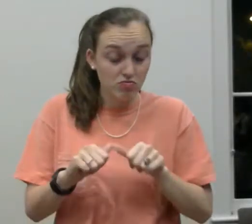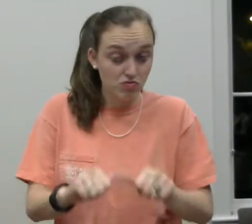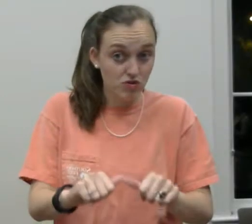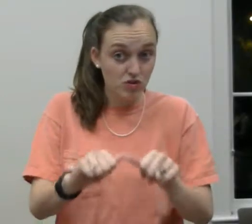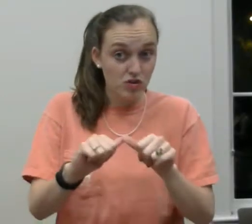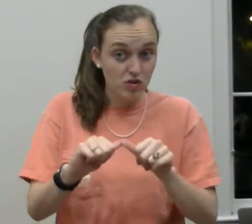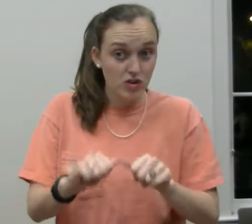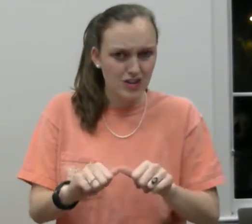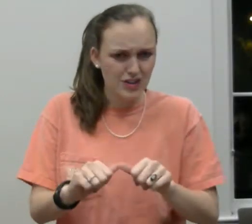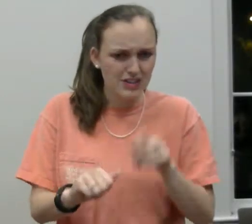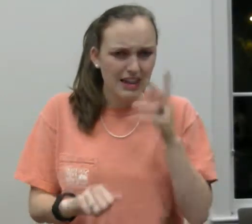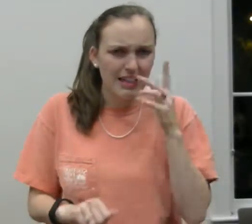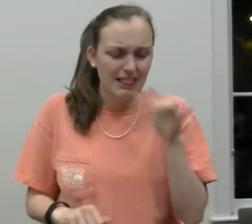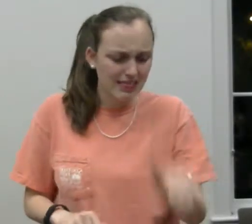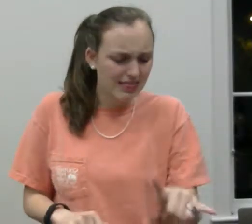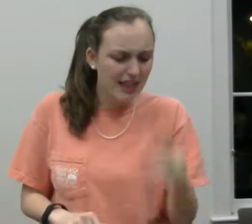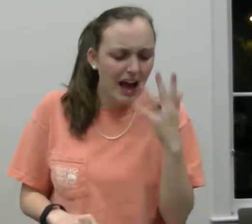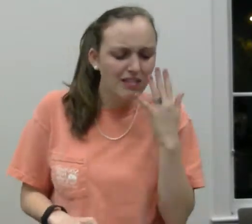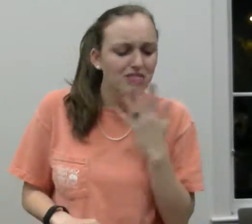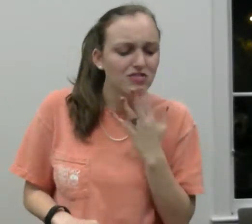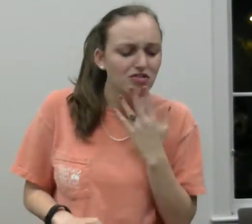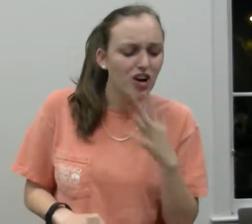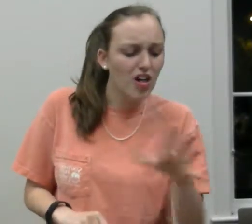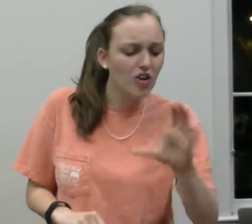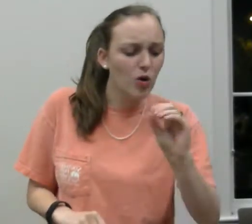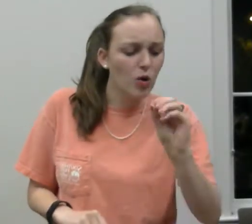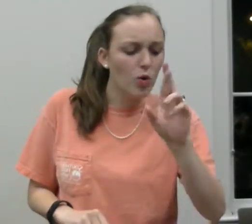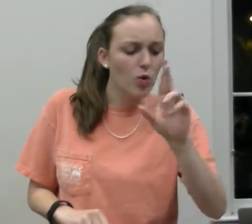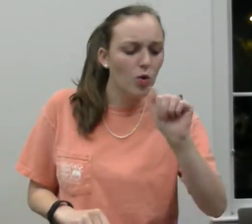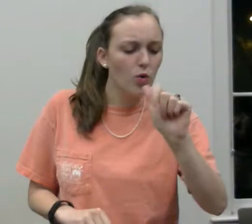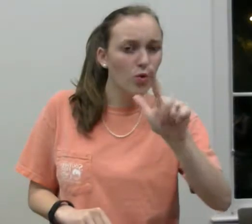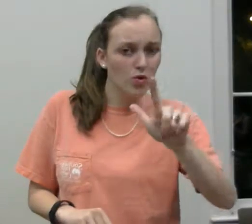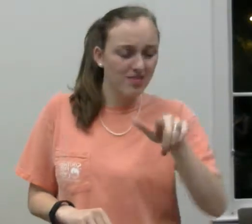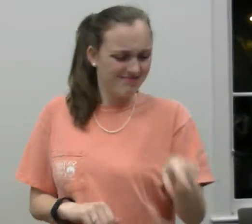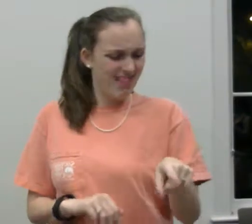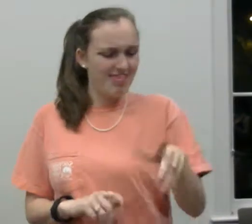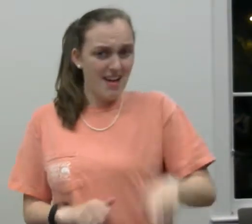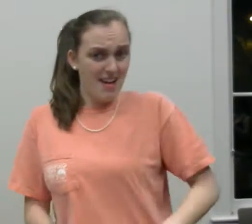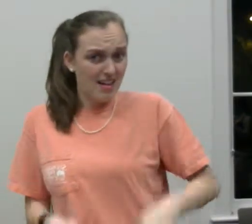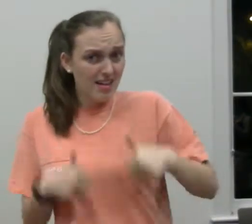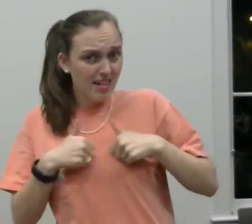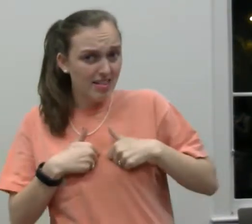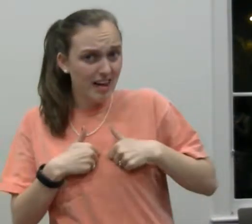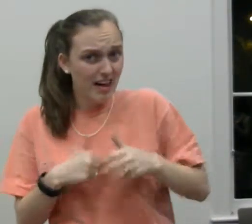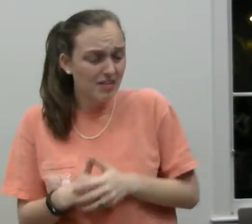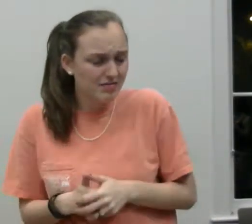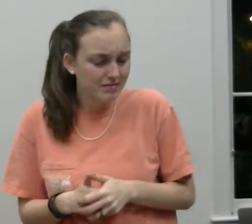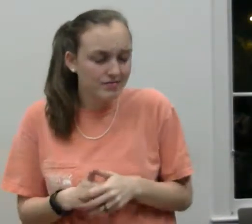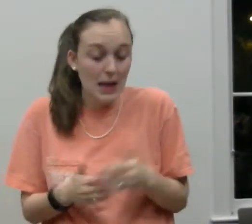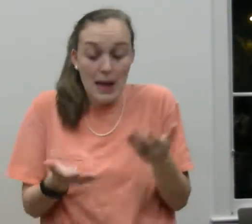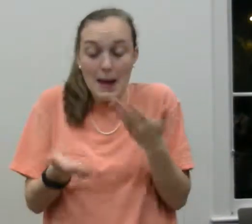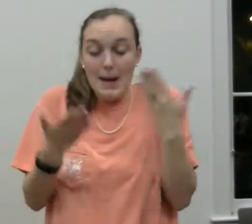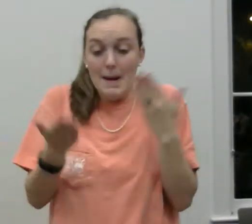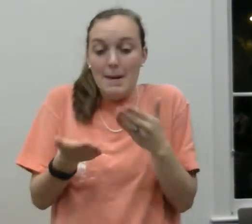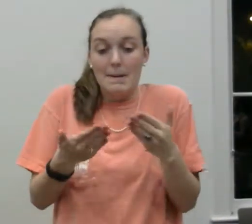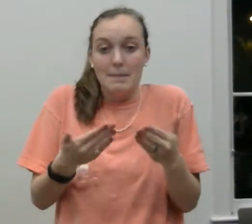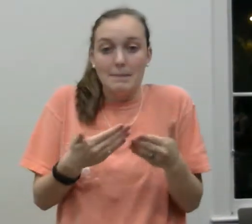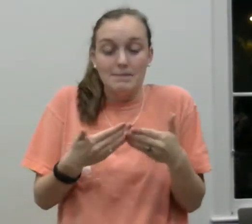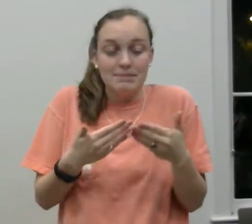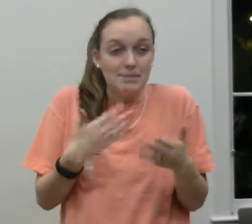resource stuff up here, this coral actually alive. And some of you probably have the background knowledge that coral is an animal, and I guess it's alive.